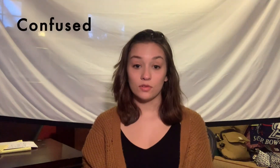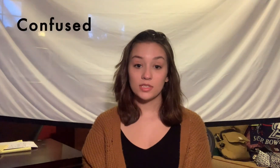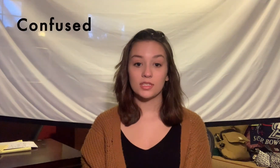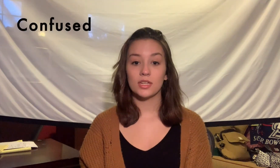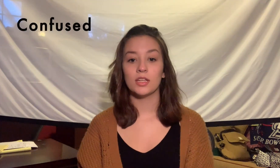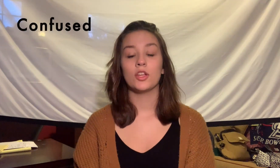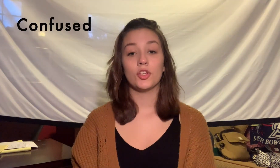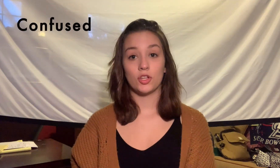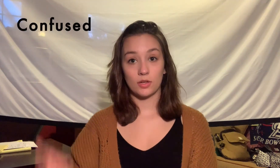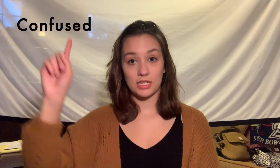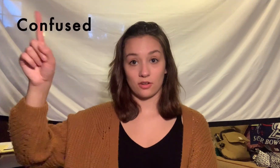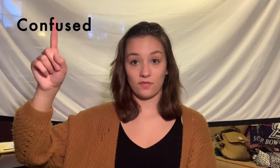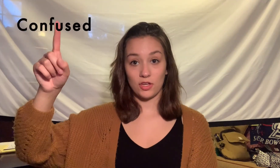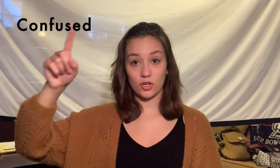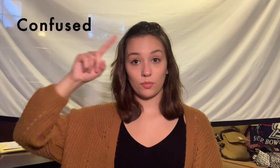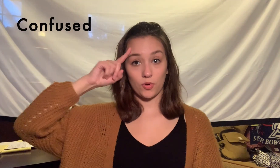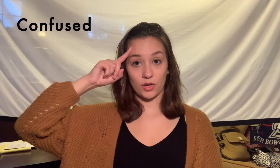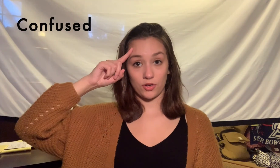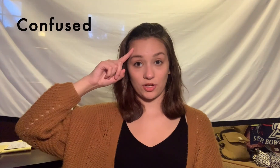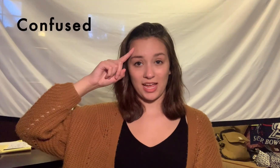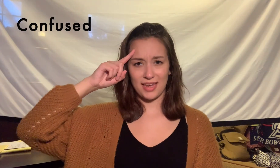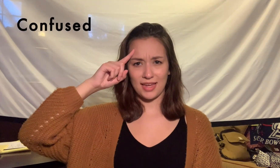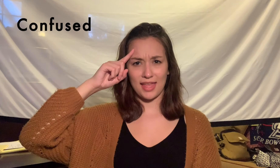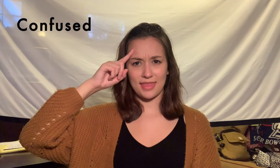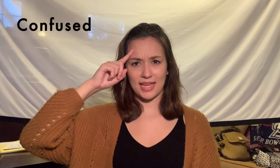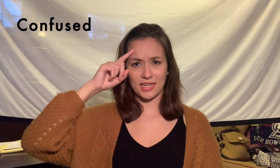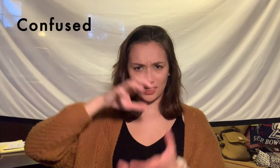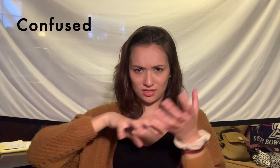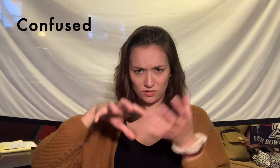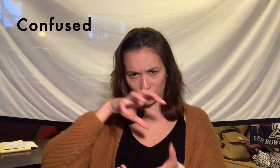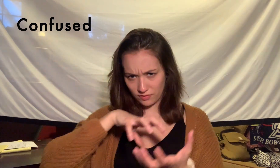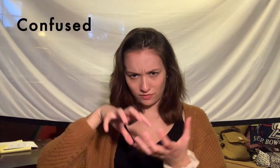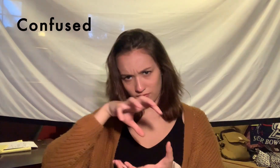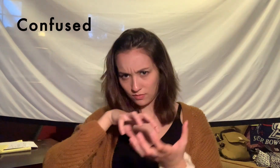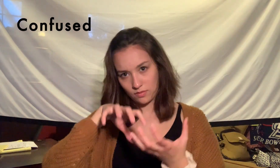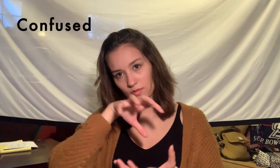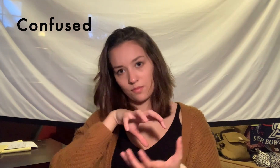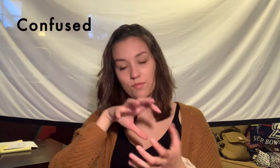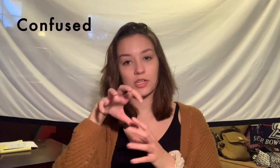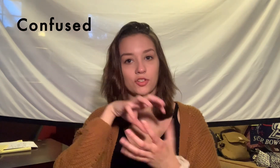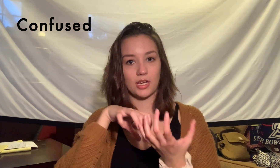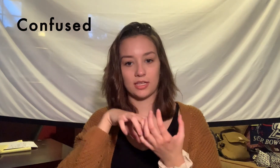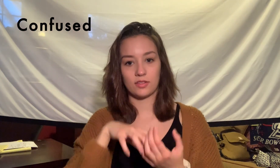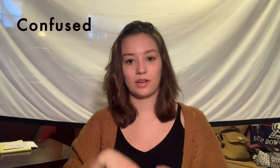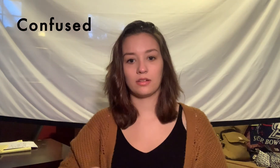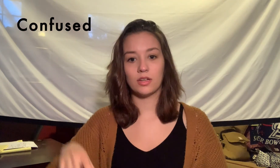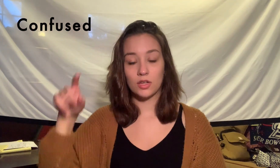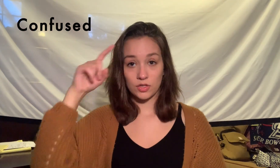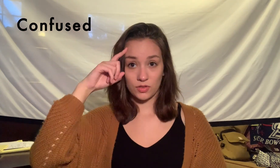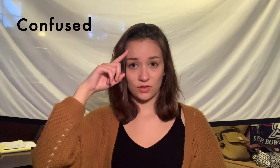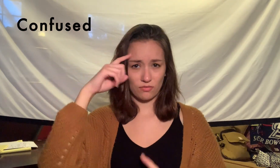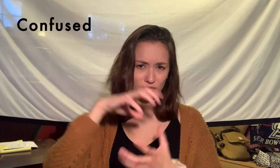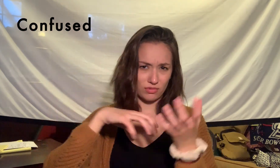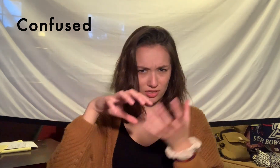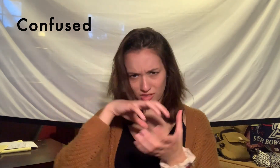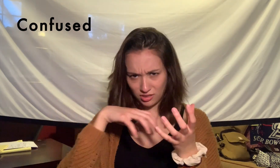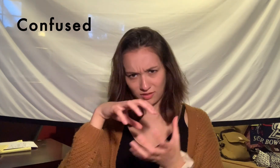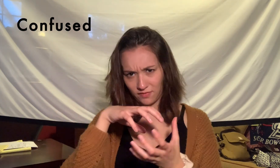Confused, you're gonna take your finger, put it on your head, and then sort of mix your hands around. So,